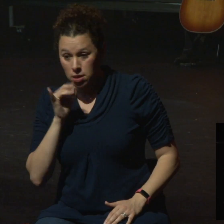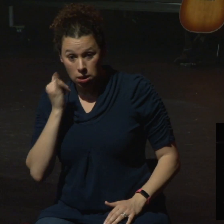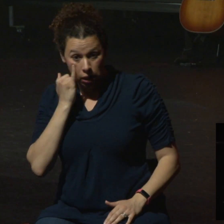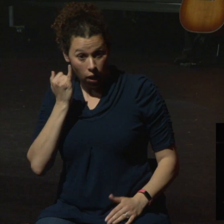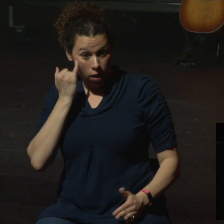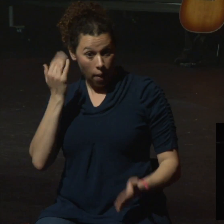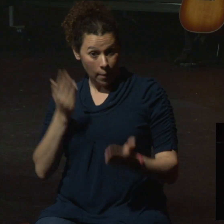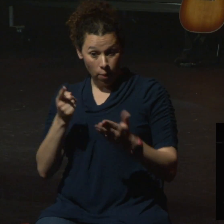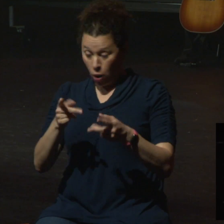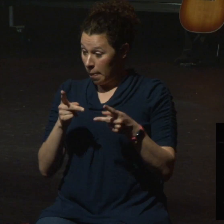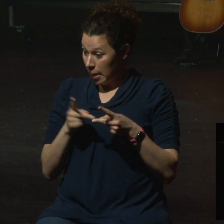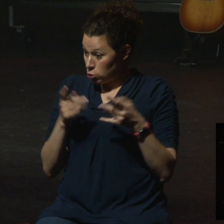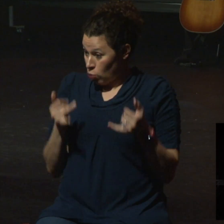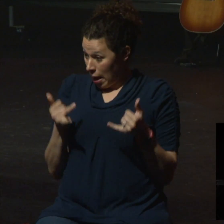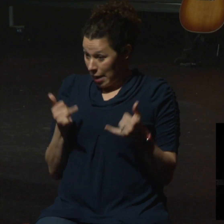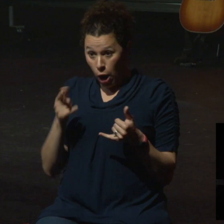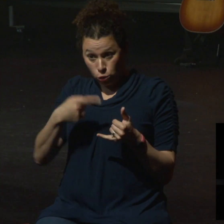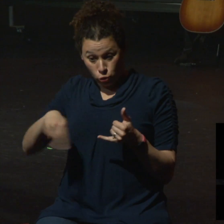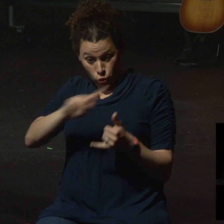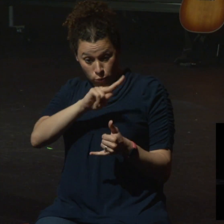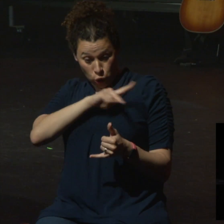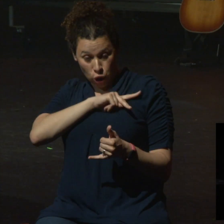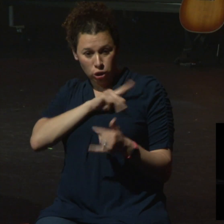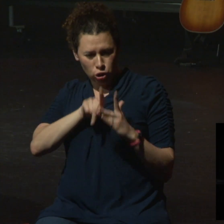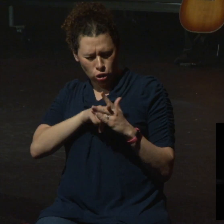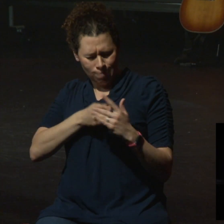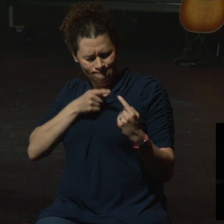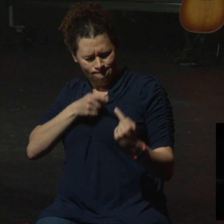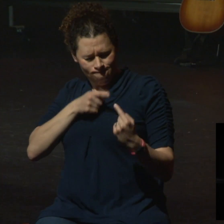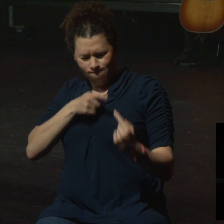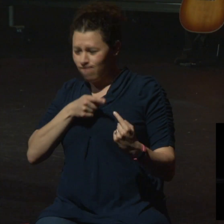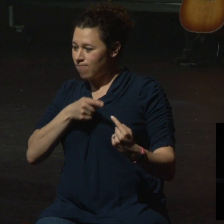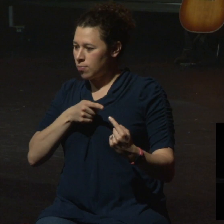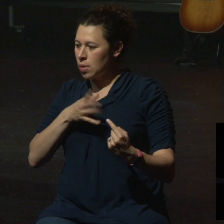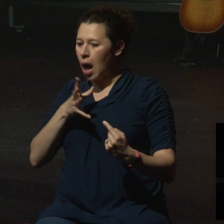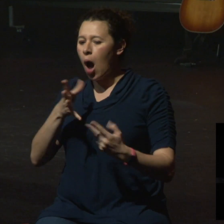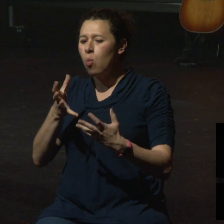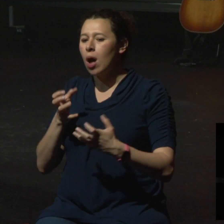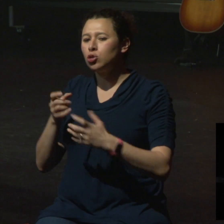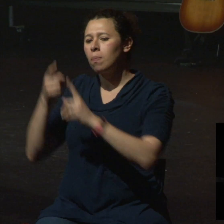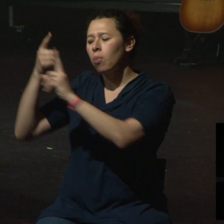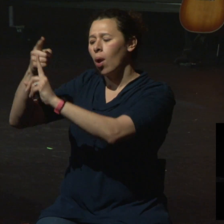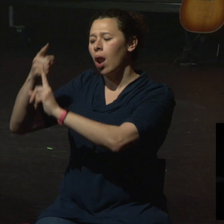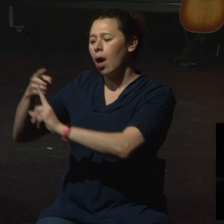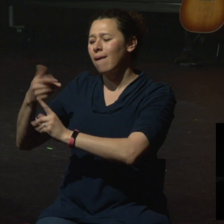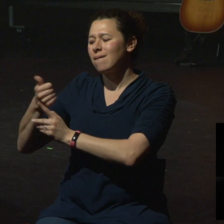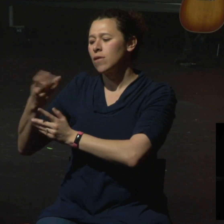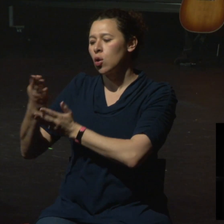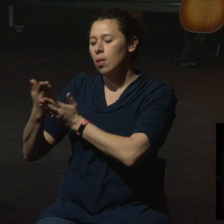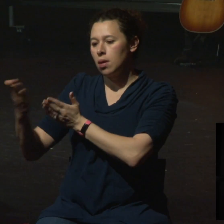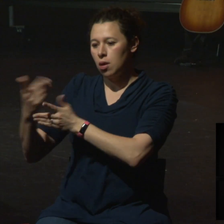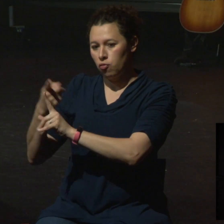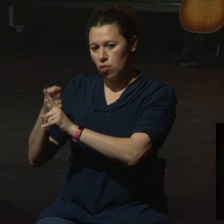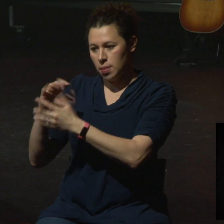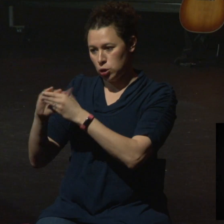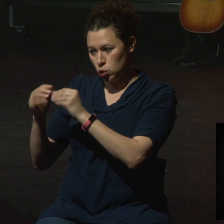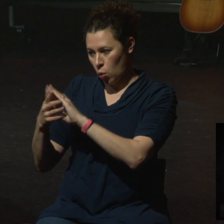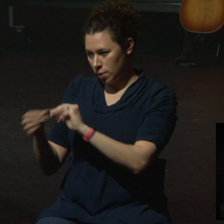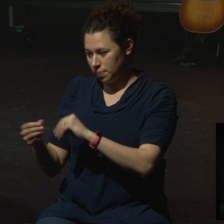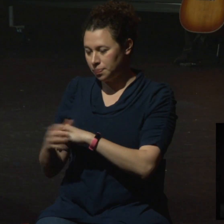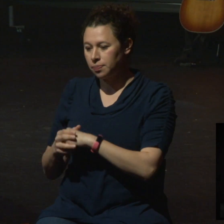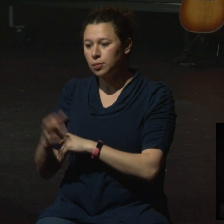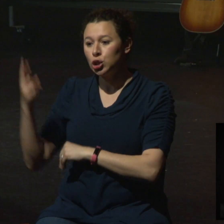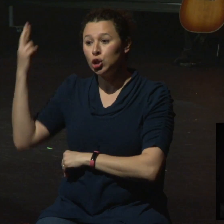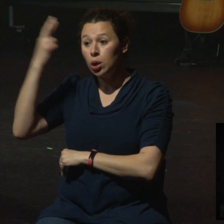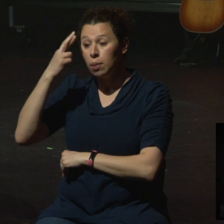and you're struggling with what your purpose is, I just want to pull a couple of things from this story. Here's the first thing. Purpose is revealed